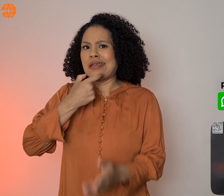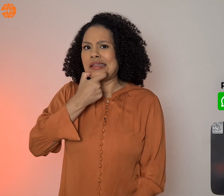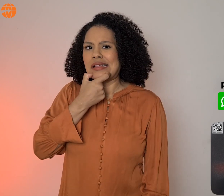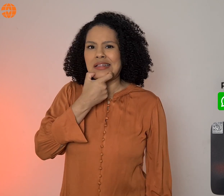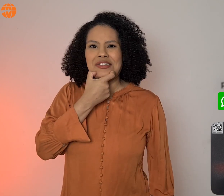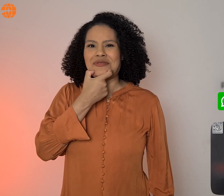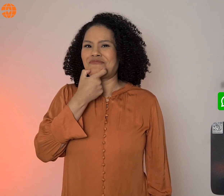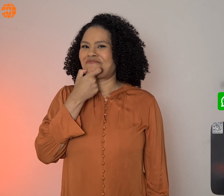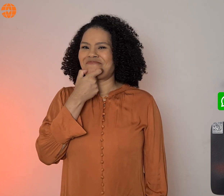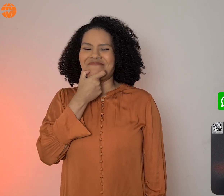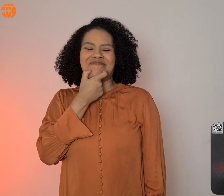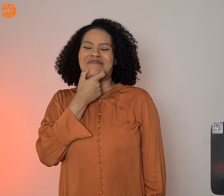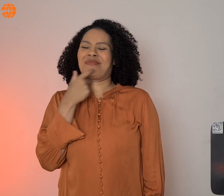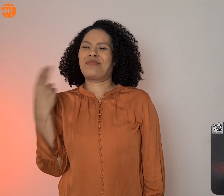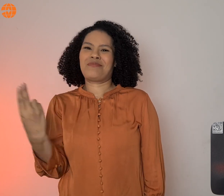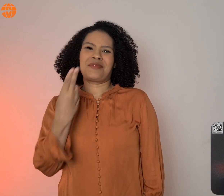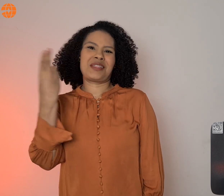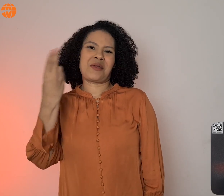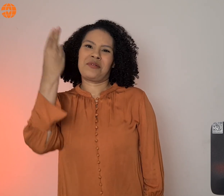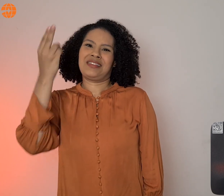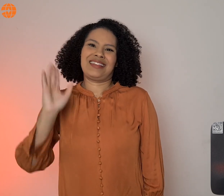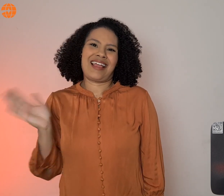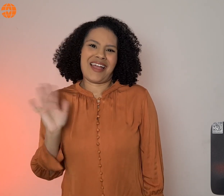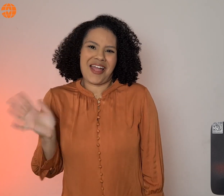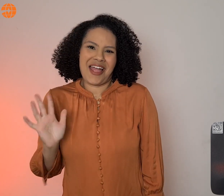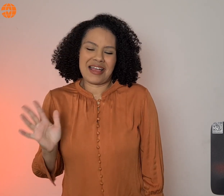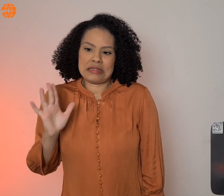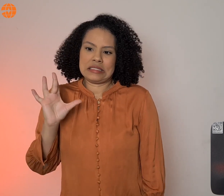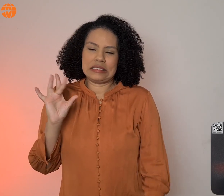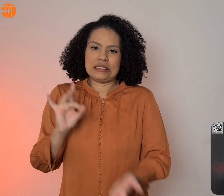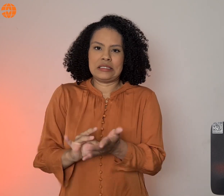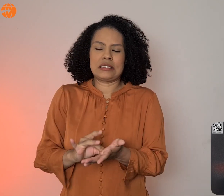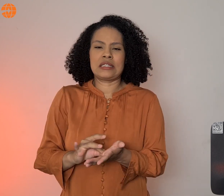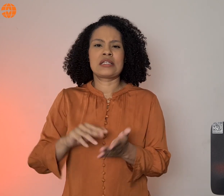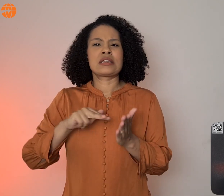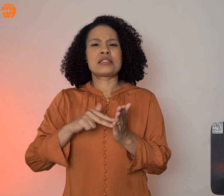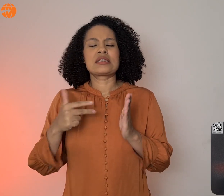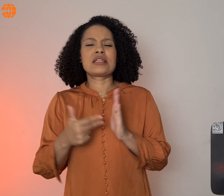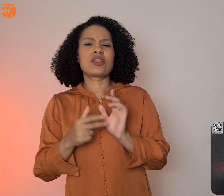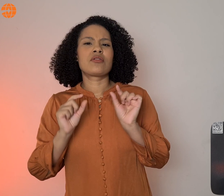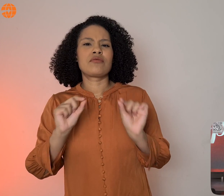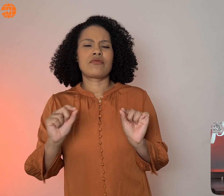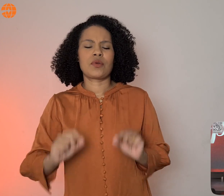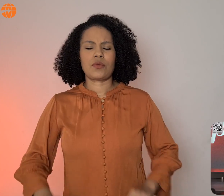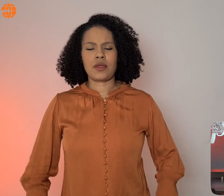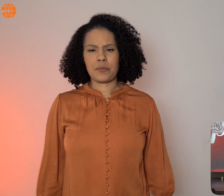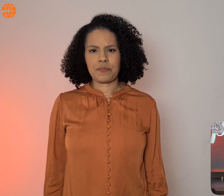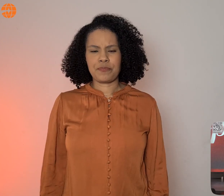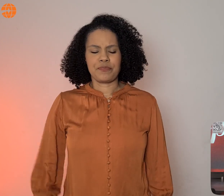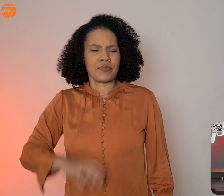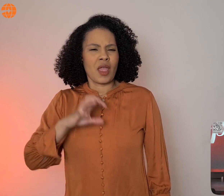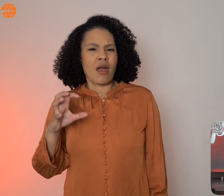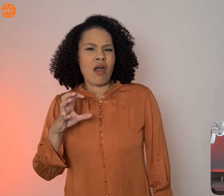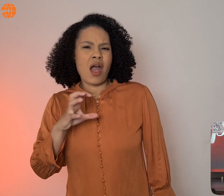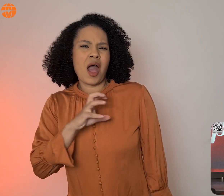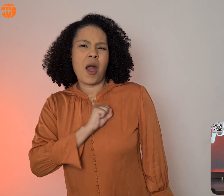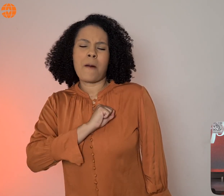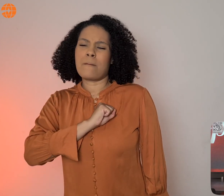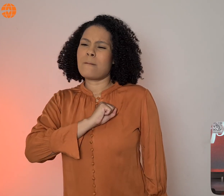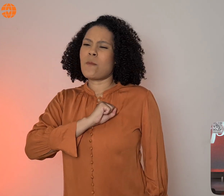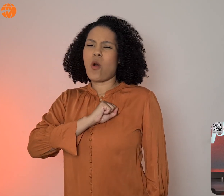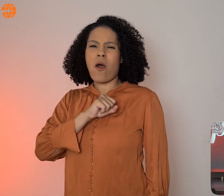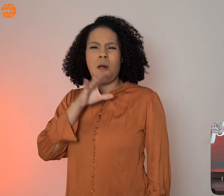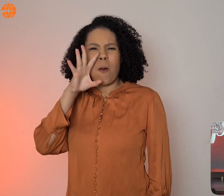English effectively. E não tem como traduzir ela muito bem para o inglês. It means stubborn, covenant love of